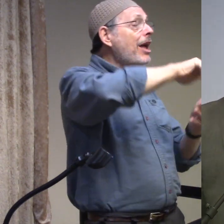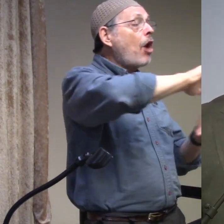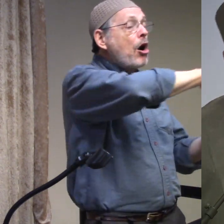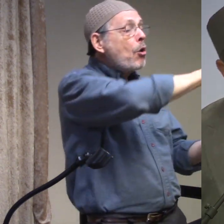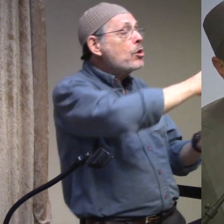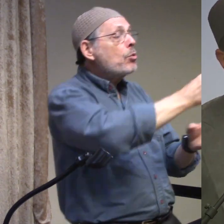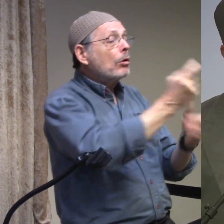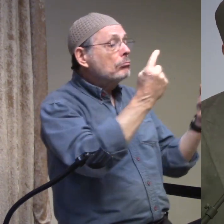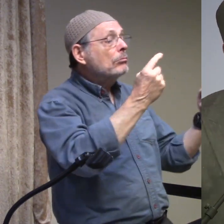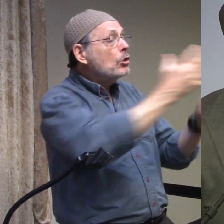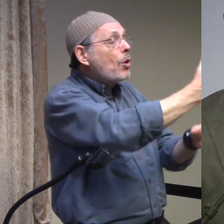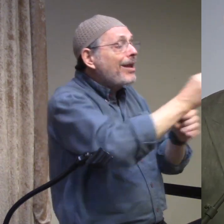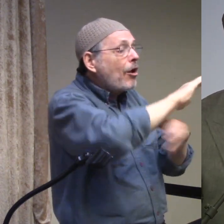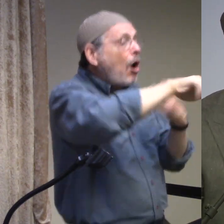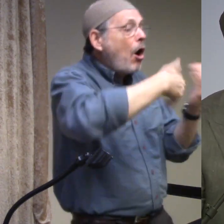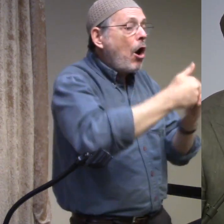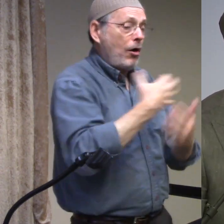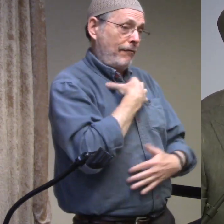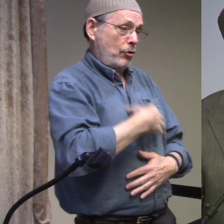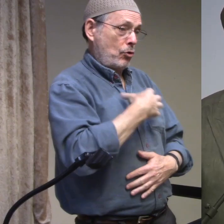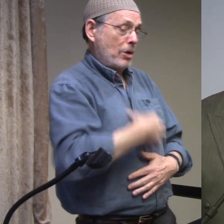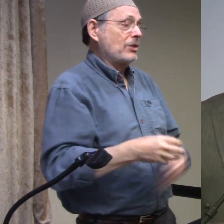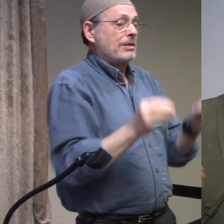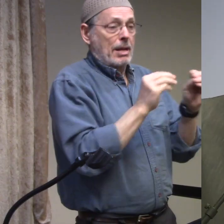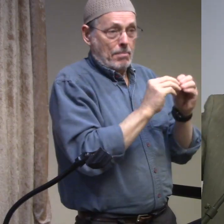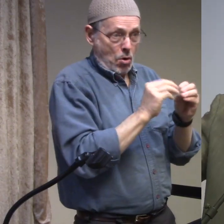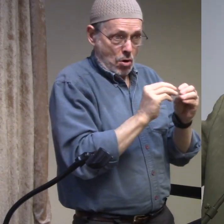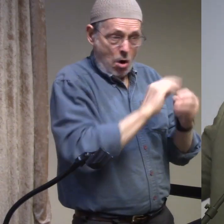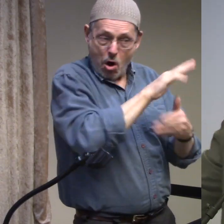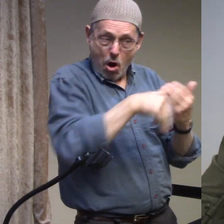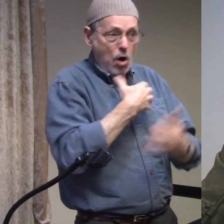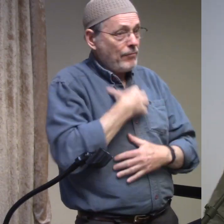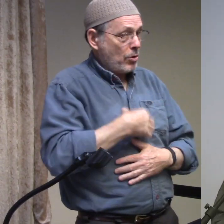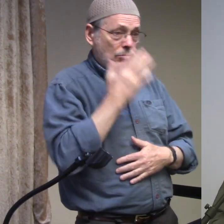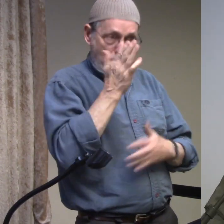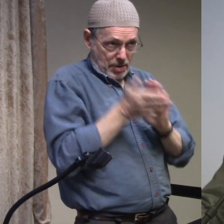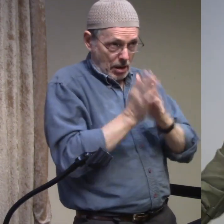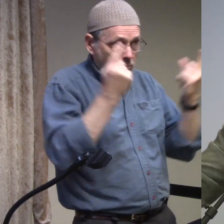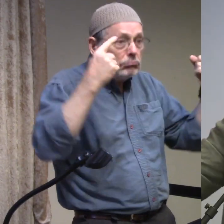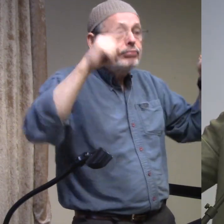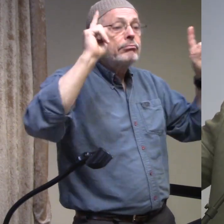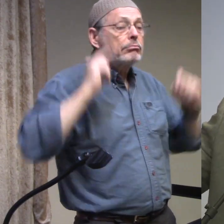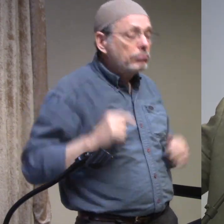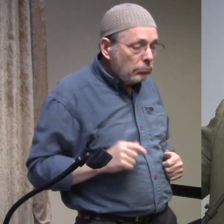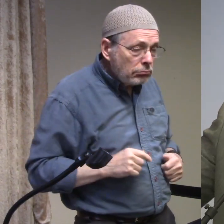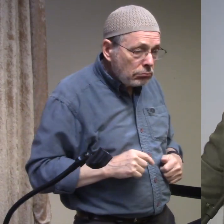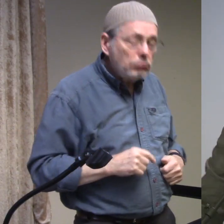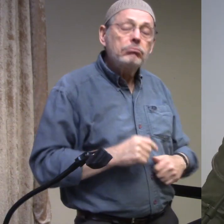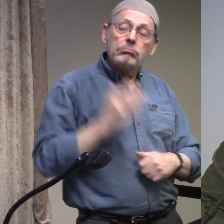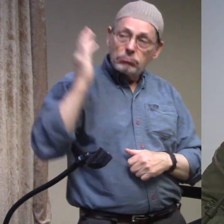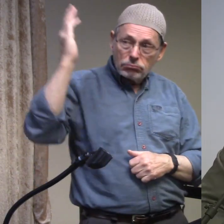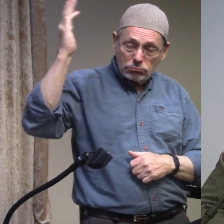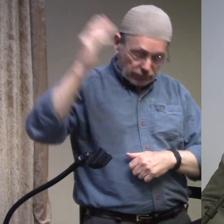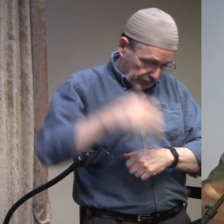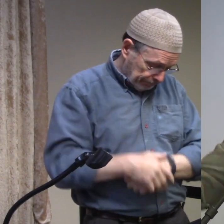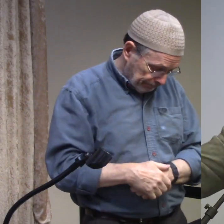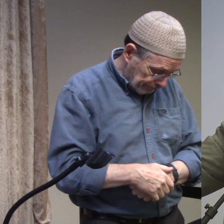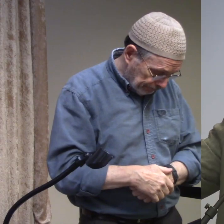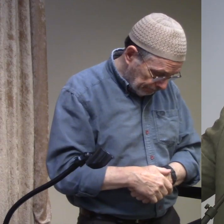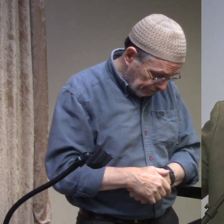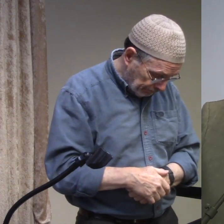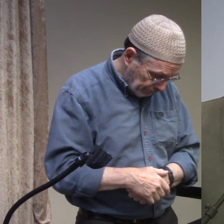wishes and even more. Where Allah asks us in heaven, Hal radhitum?